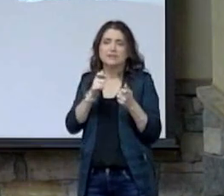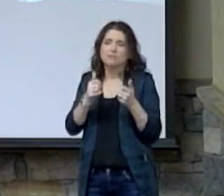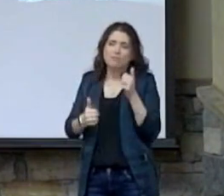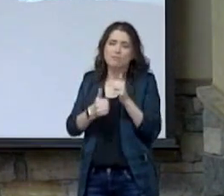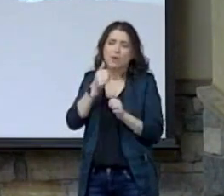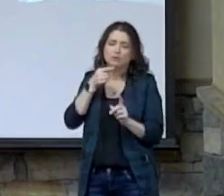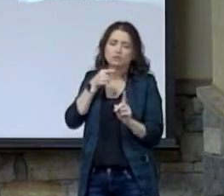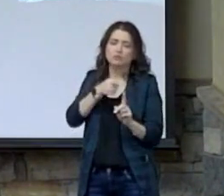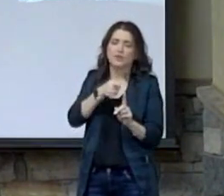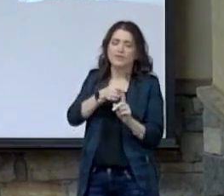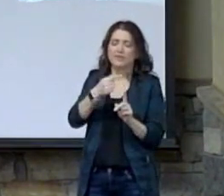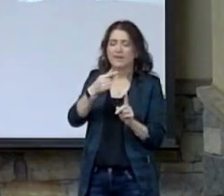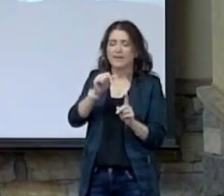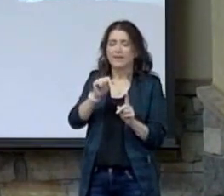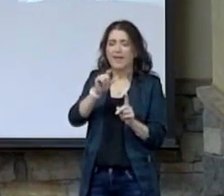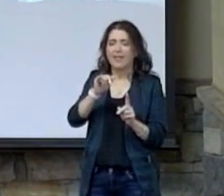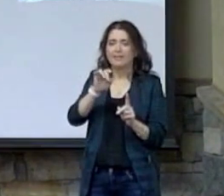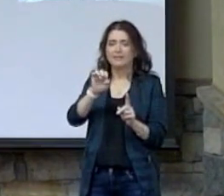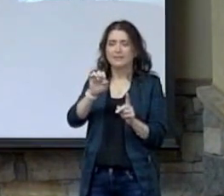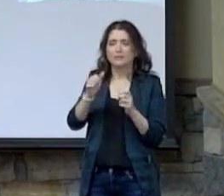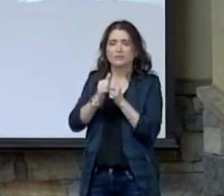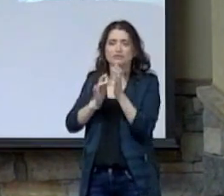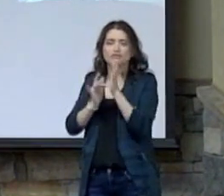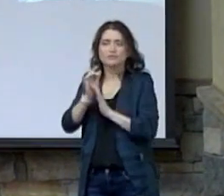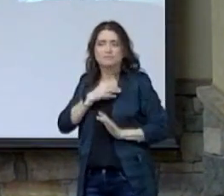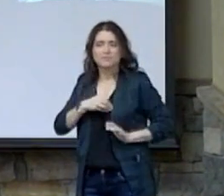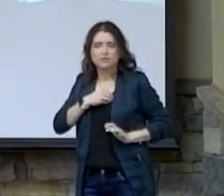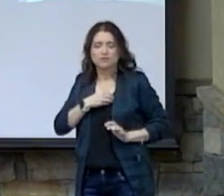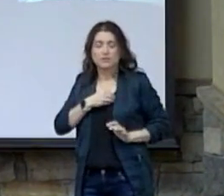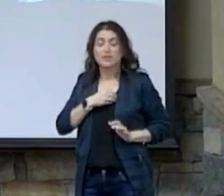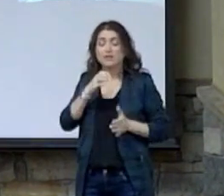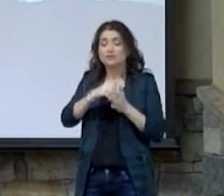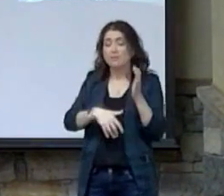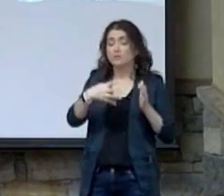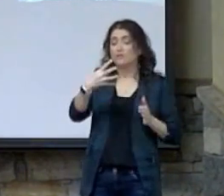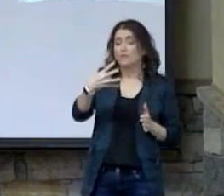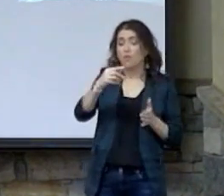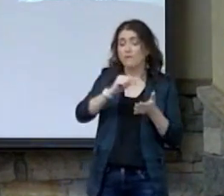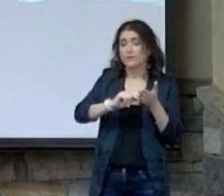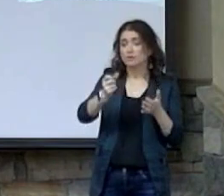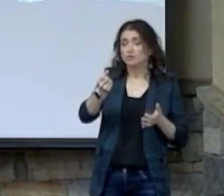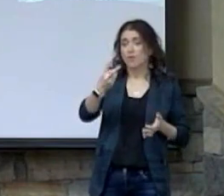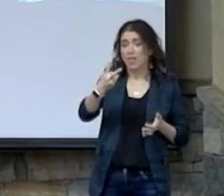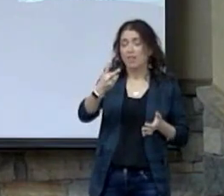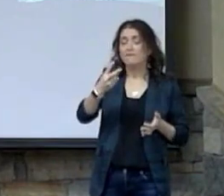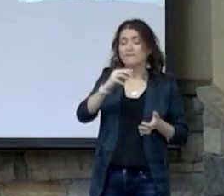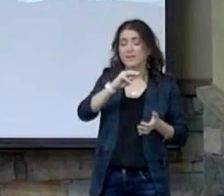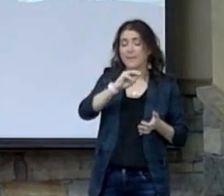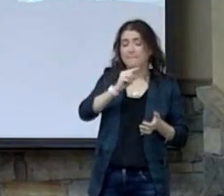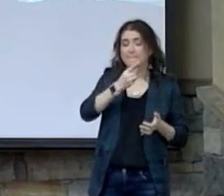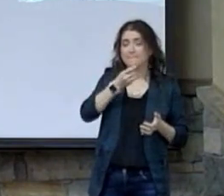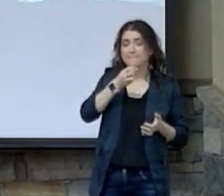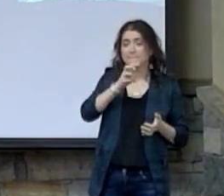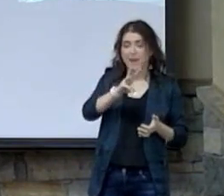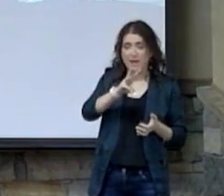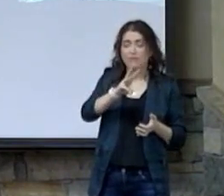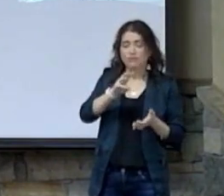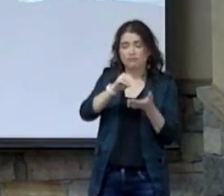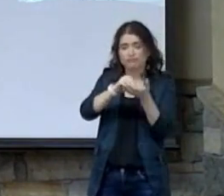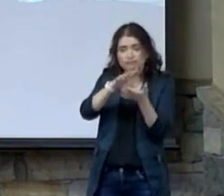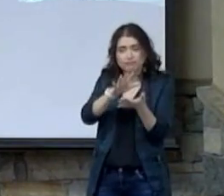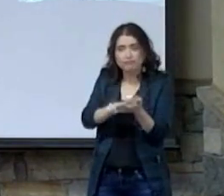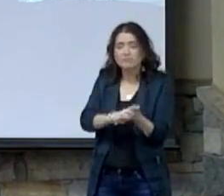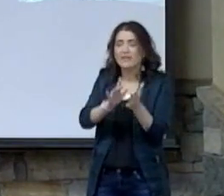in Galilee. In Matthew chapter 4 and verse 12, Matthew records that Jesus sets off into